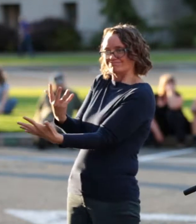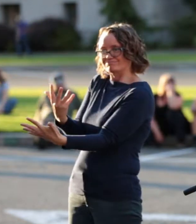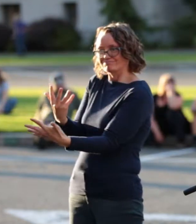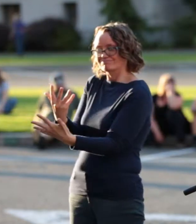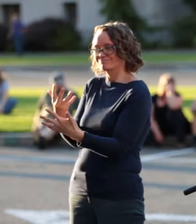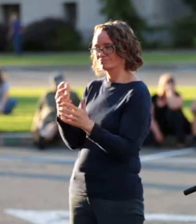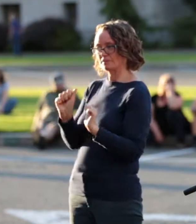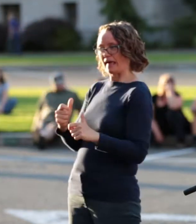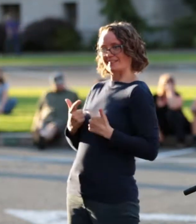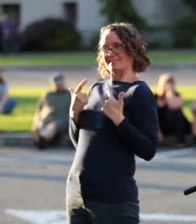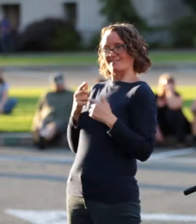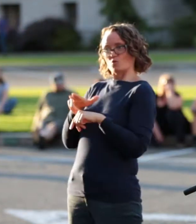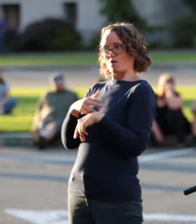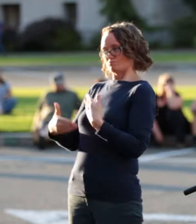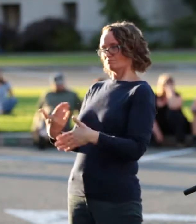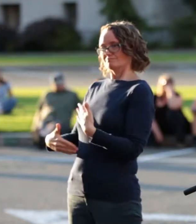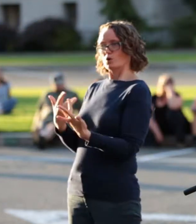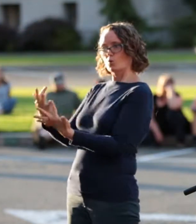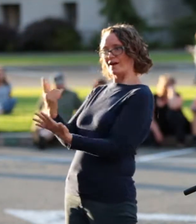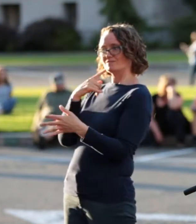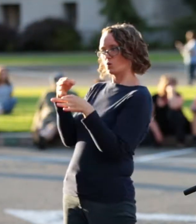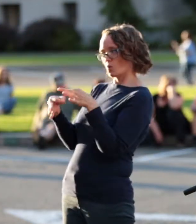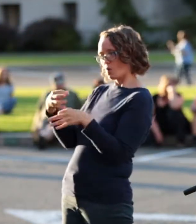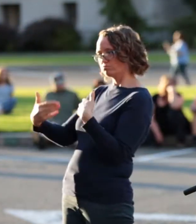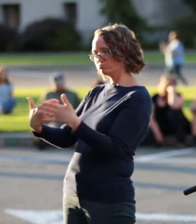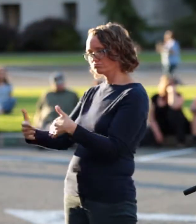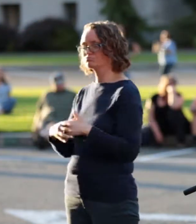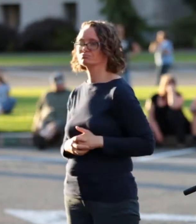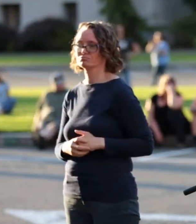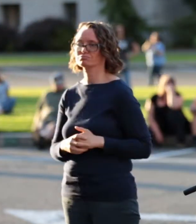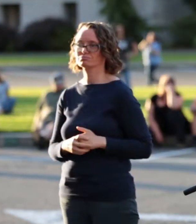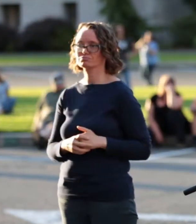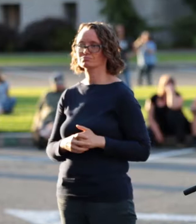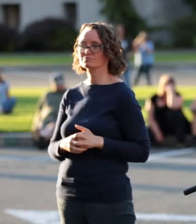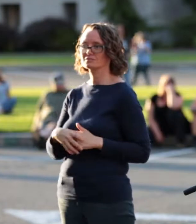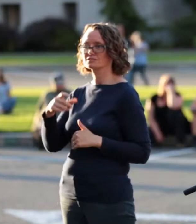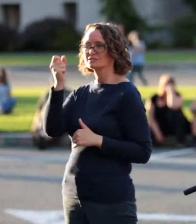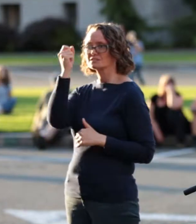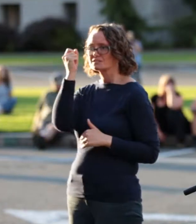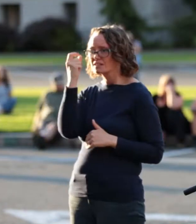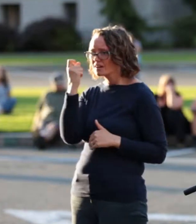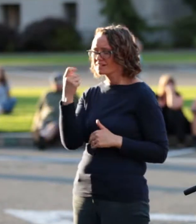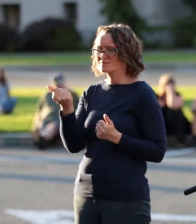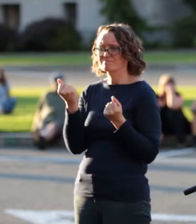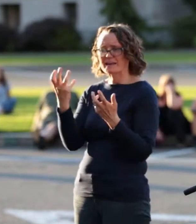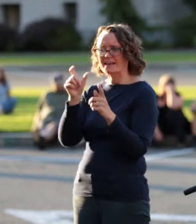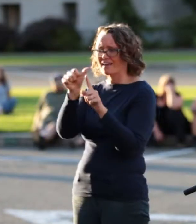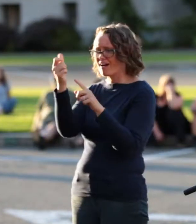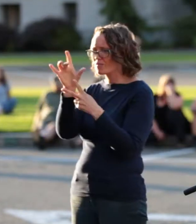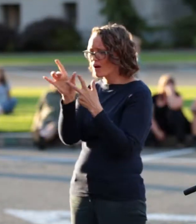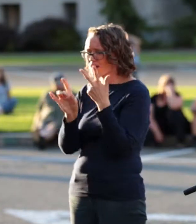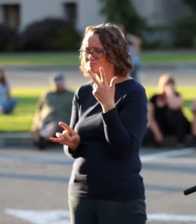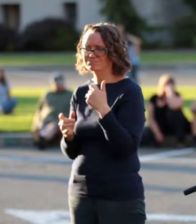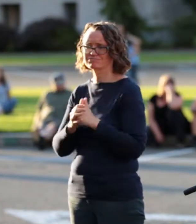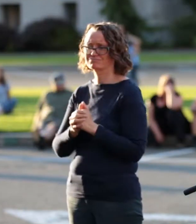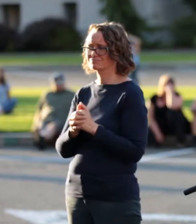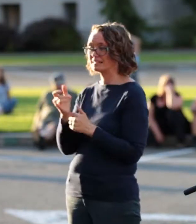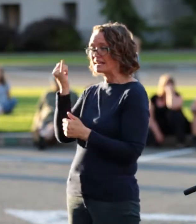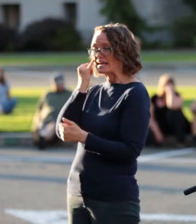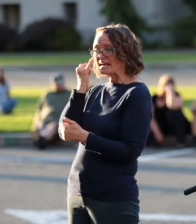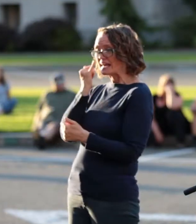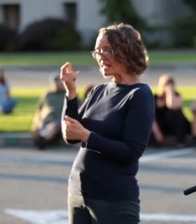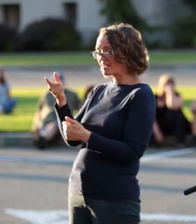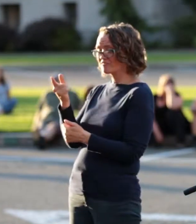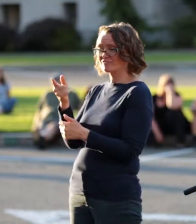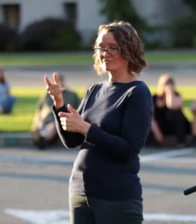to detention are tremendously less traumatic, far cheaper, and achieve extremely high appearance rates at court hearings.